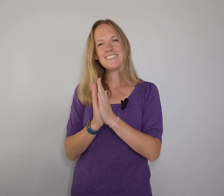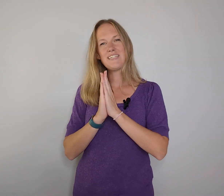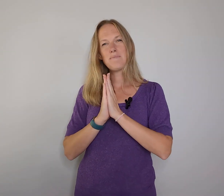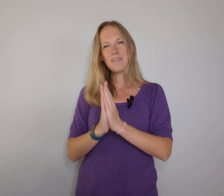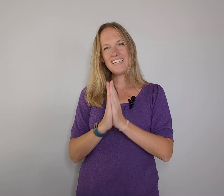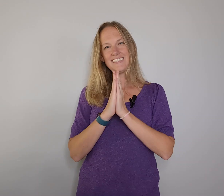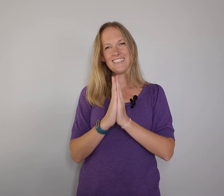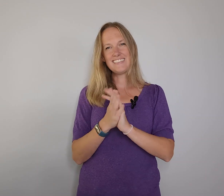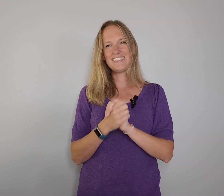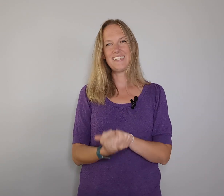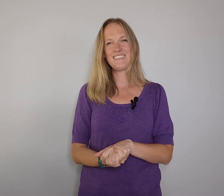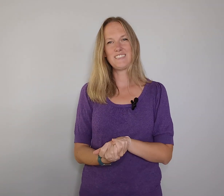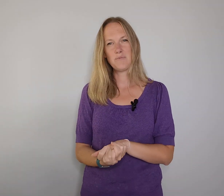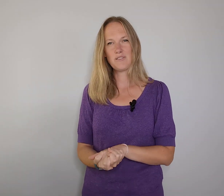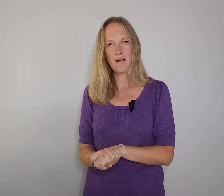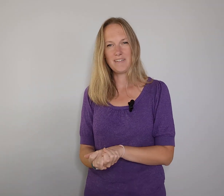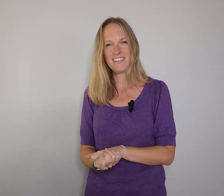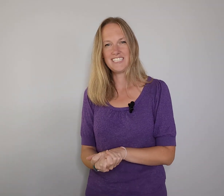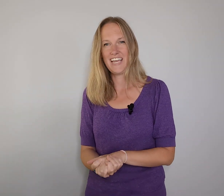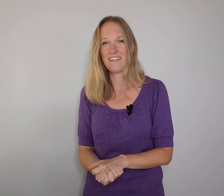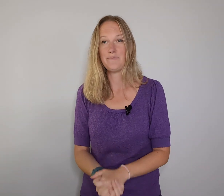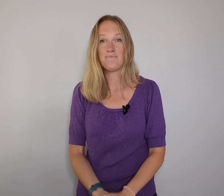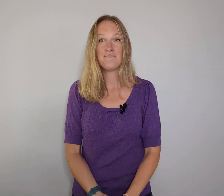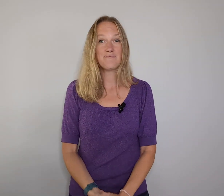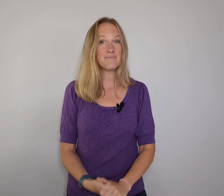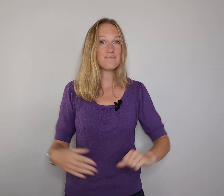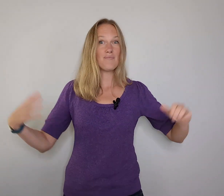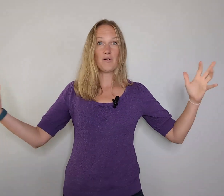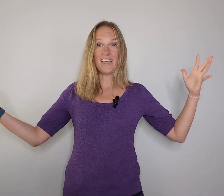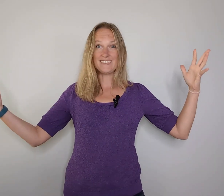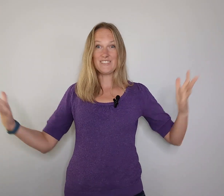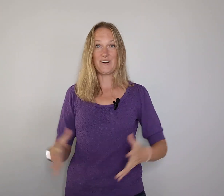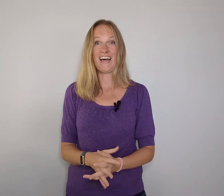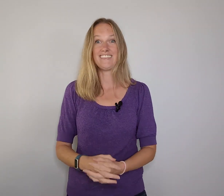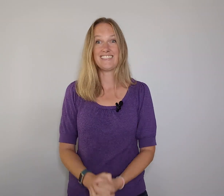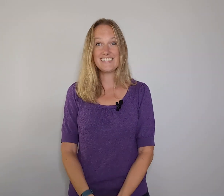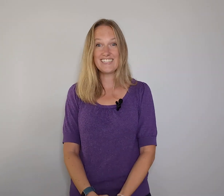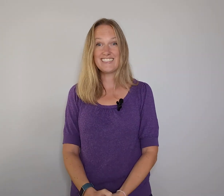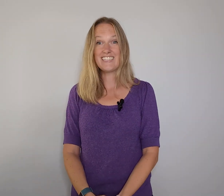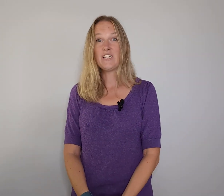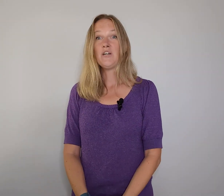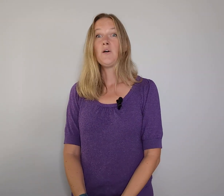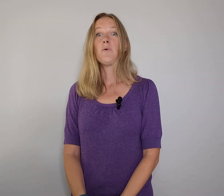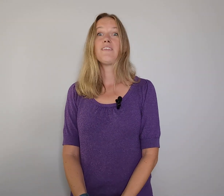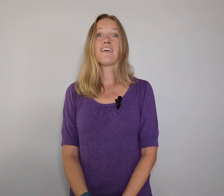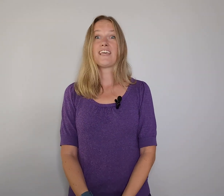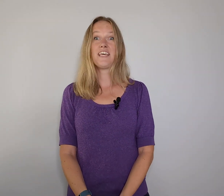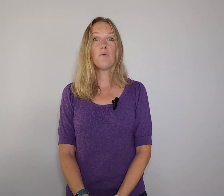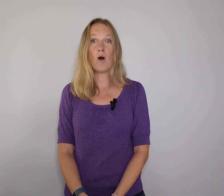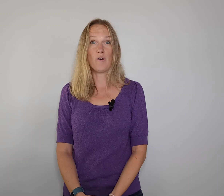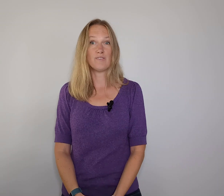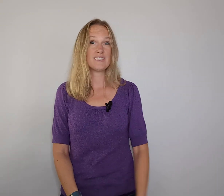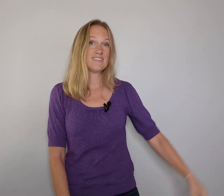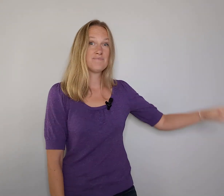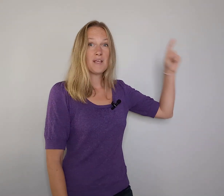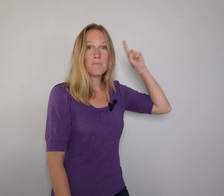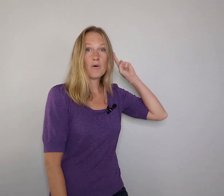least, please consider subscribing to the channel. Okay, so how does this start? With he won't.